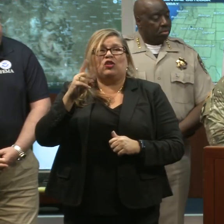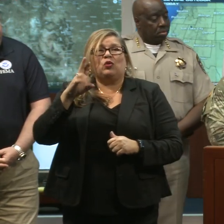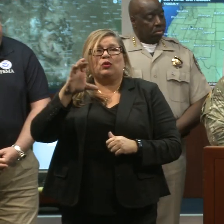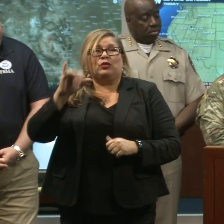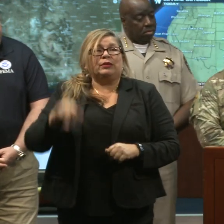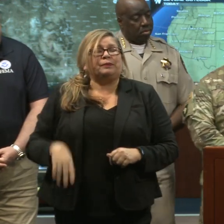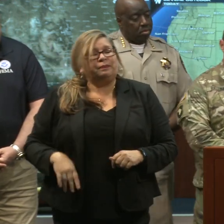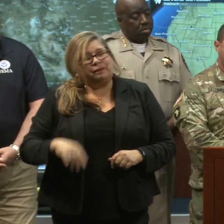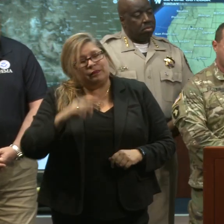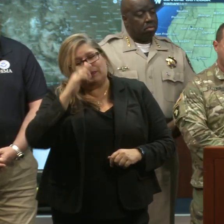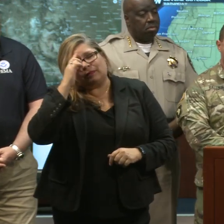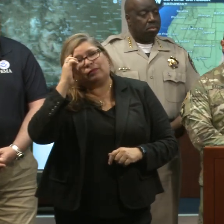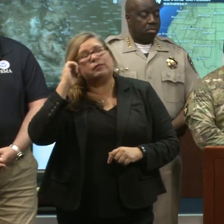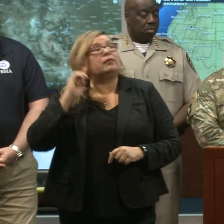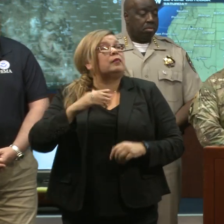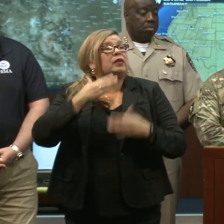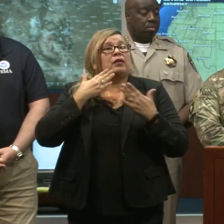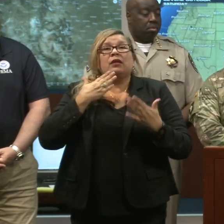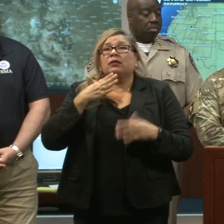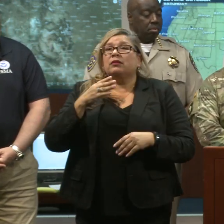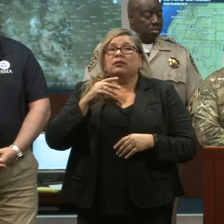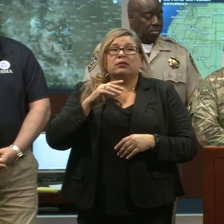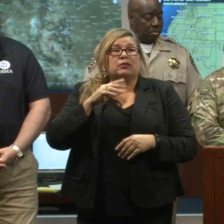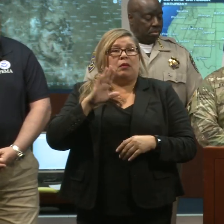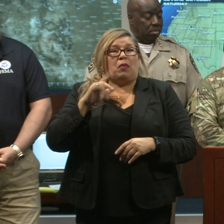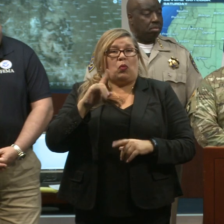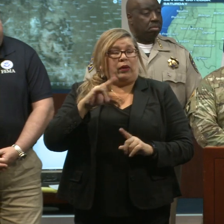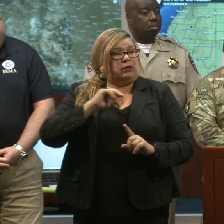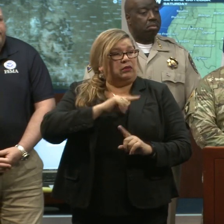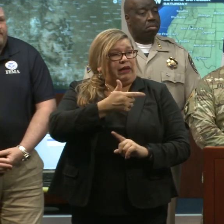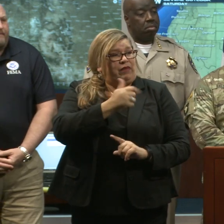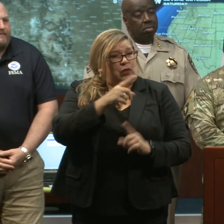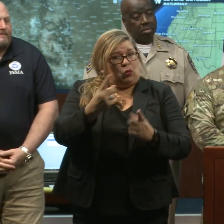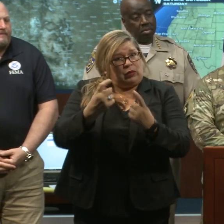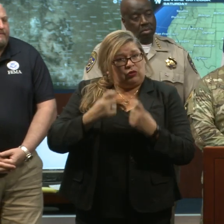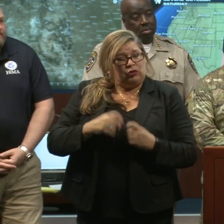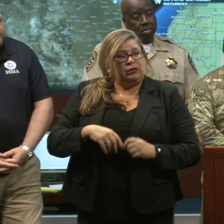Okay, thanks, General Baldwin. Any questions we can answer?